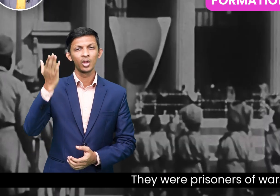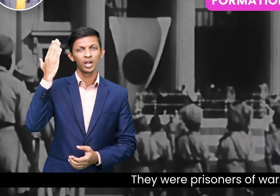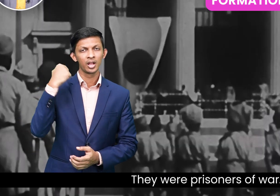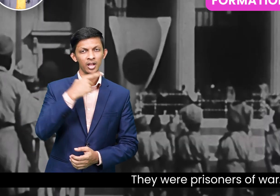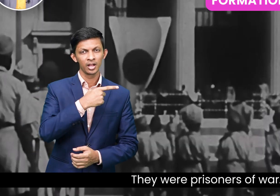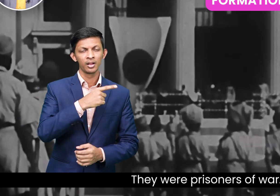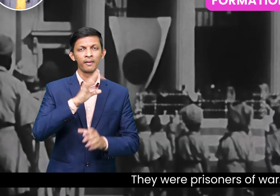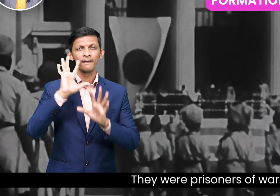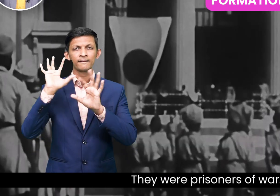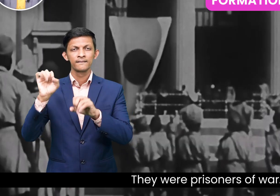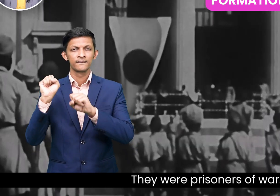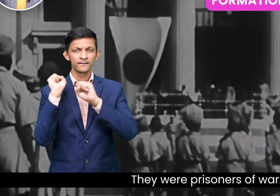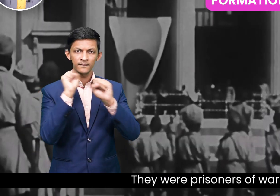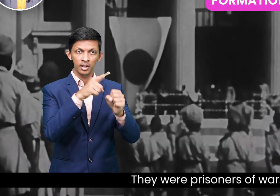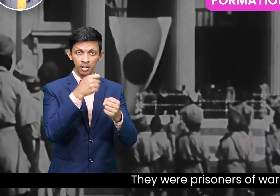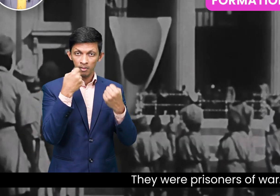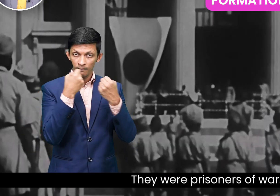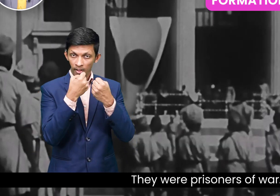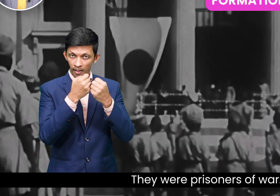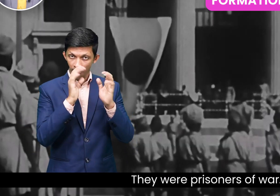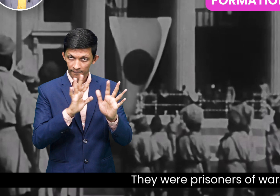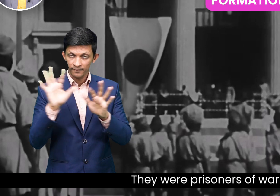They were prisoners of war.